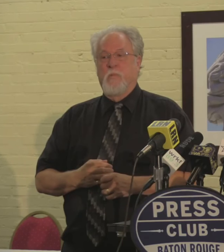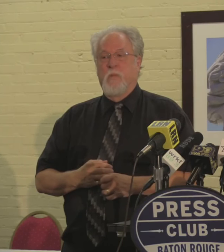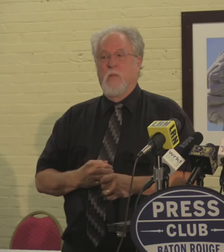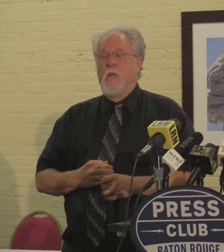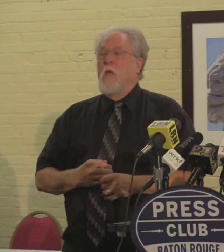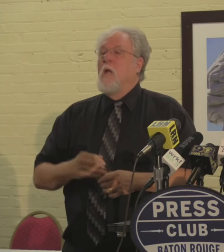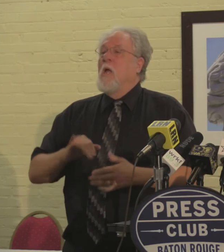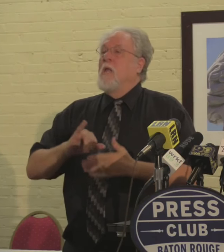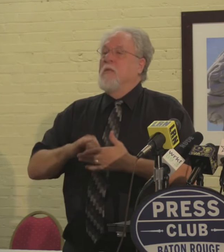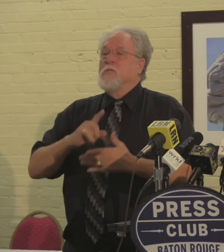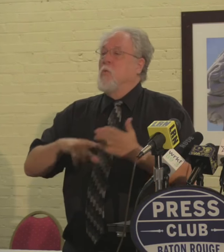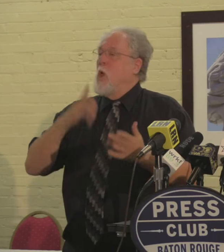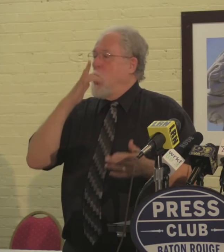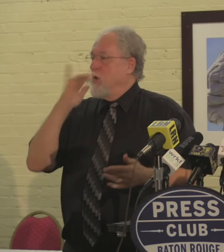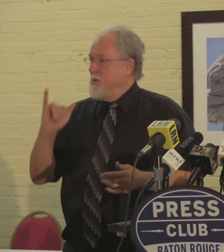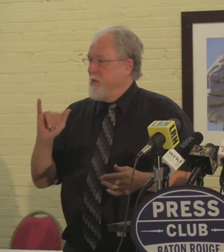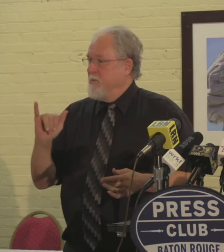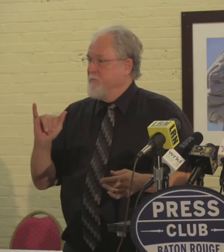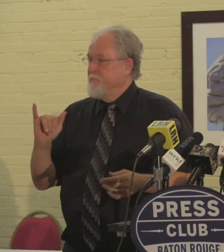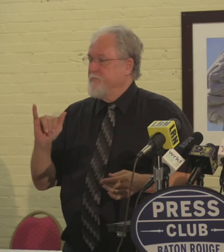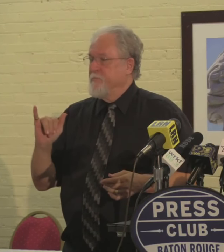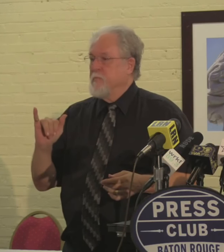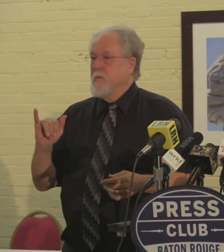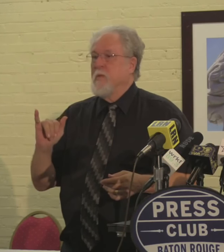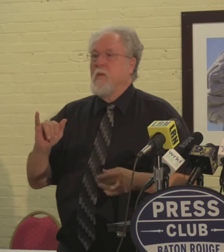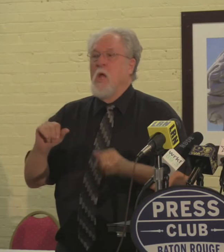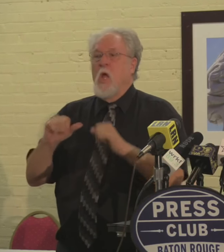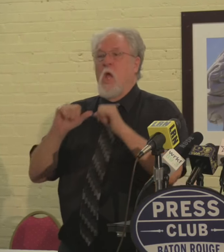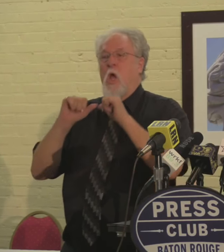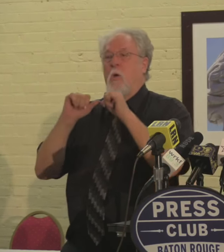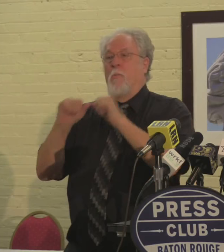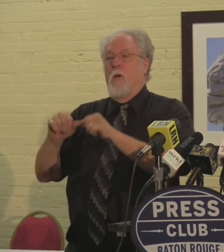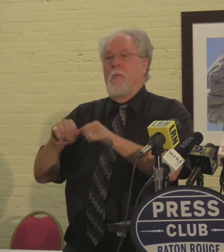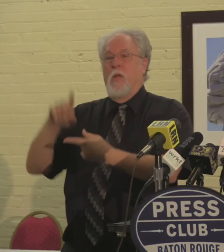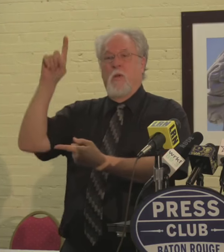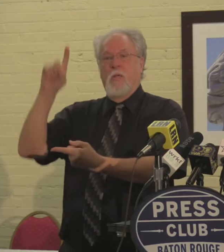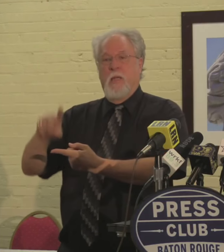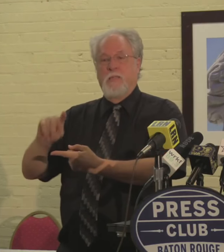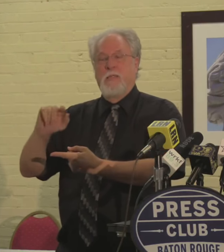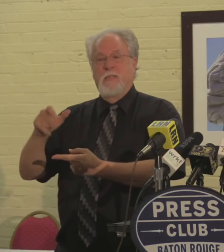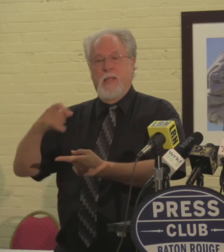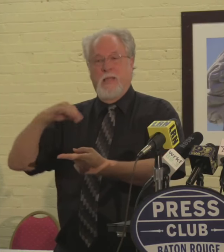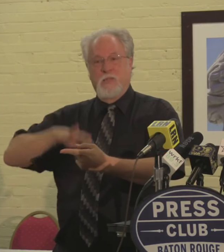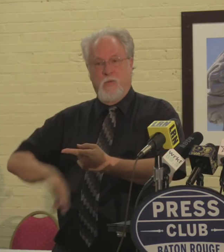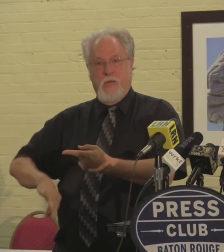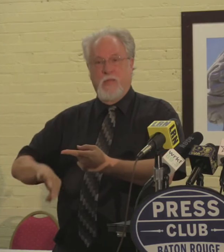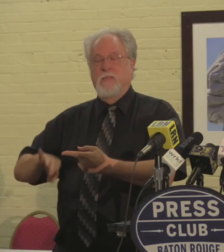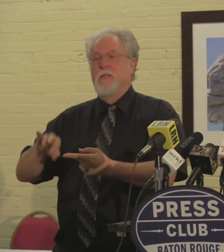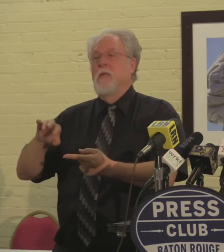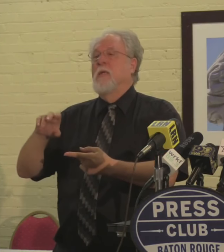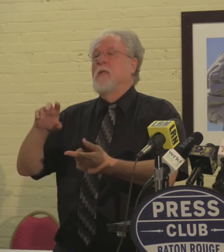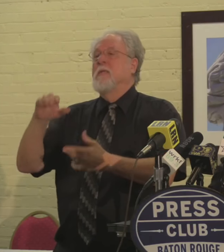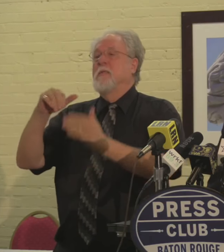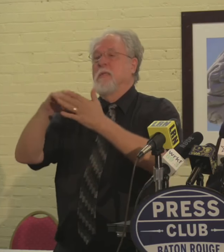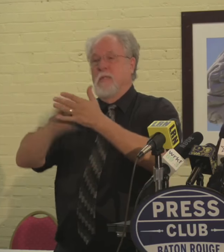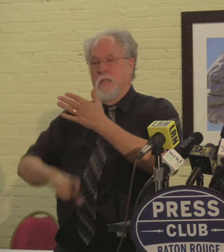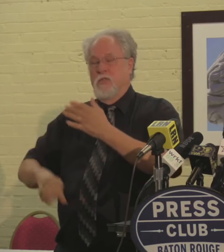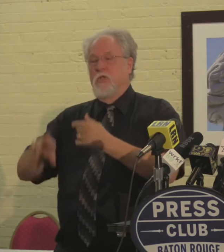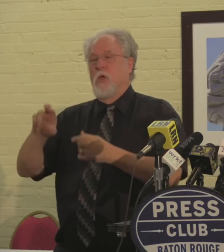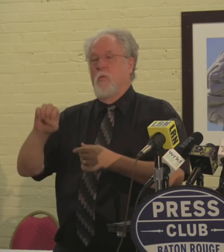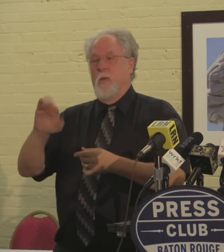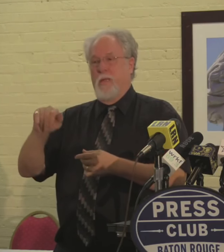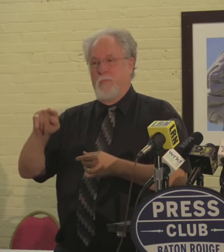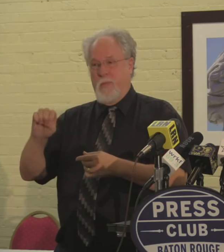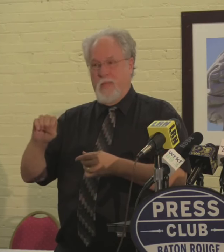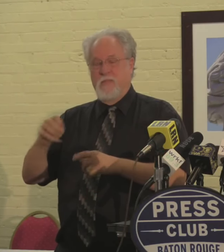This is what it looks like. Making permanent the reductions to tax credits, deductions, and rebates that were primarily